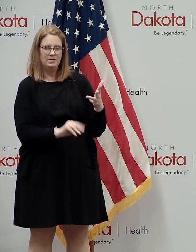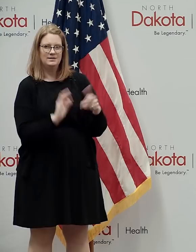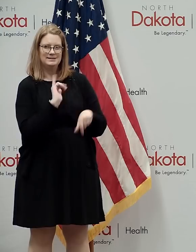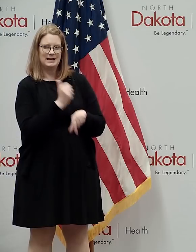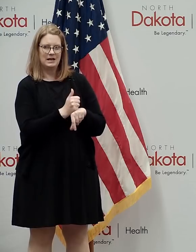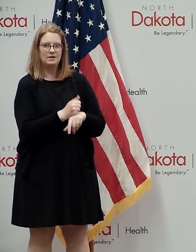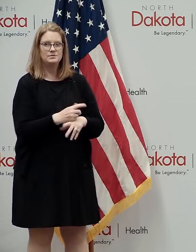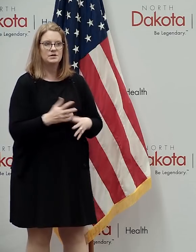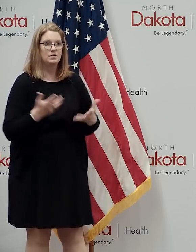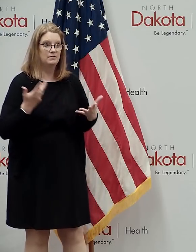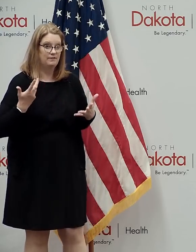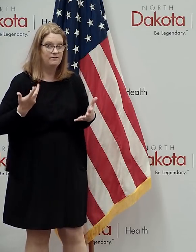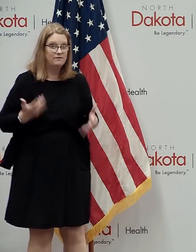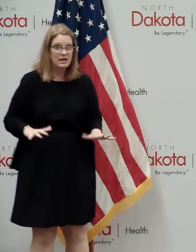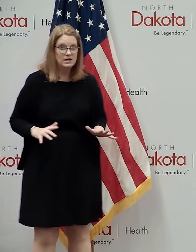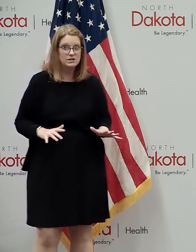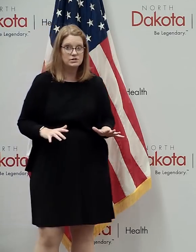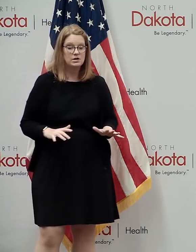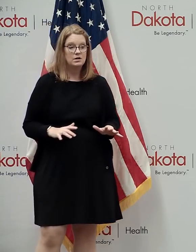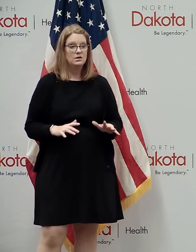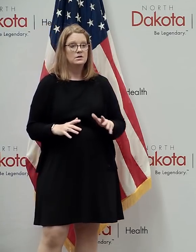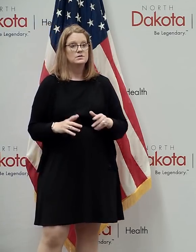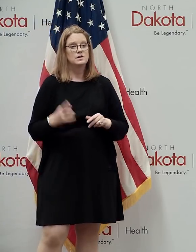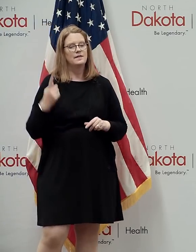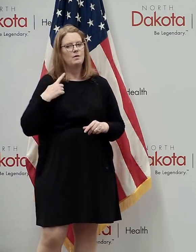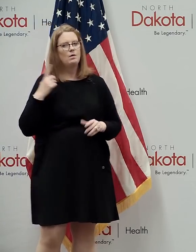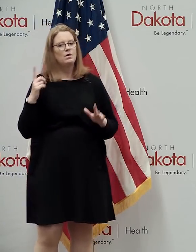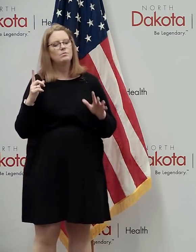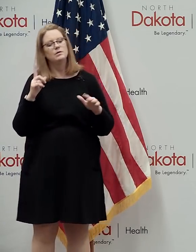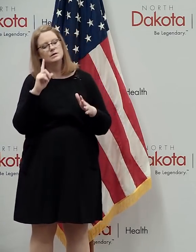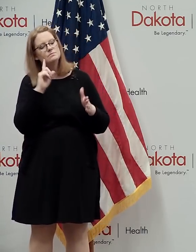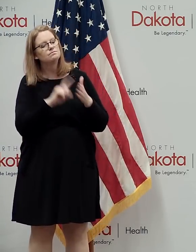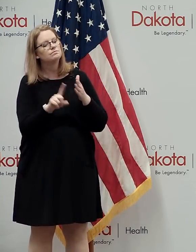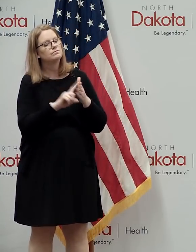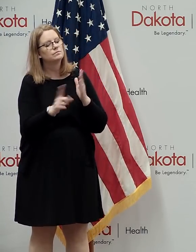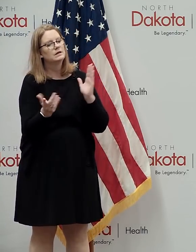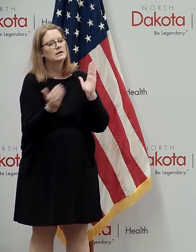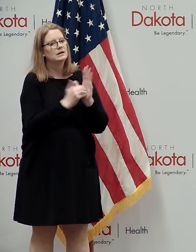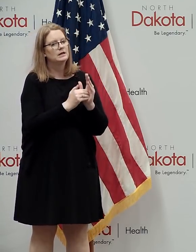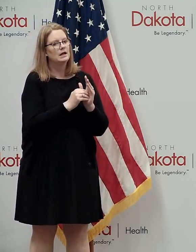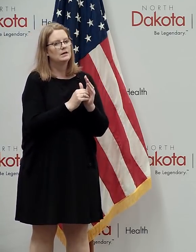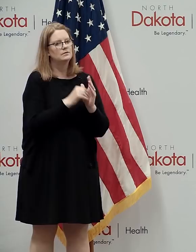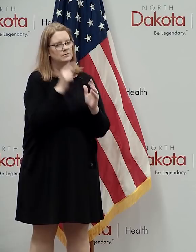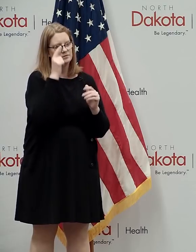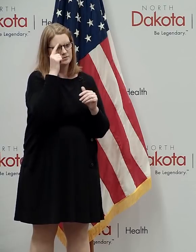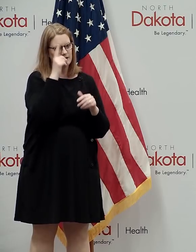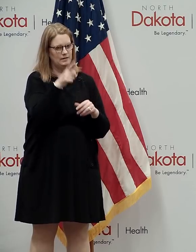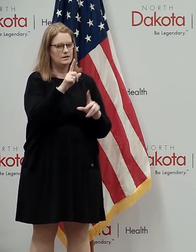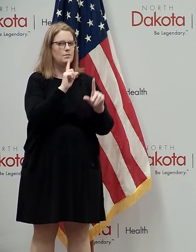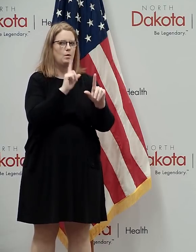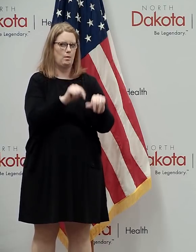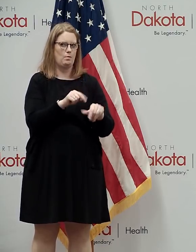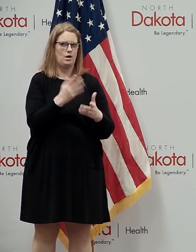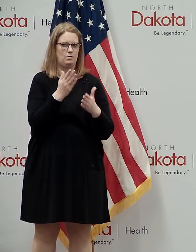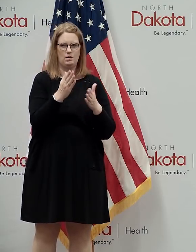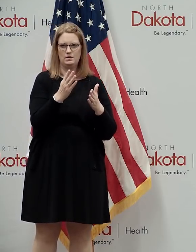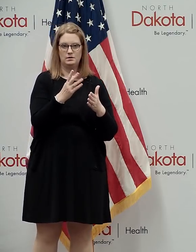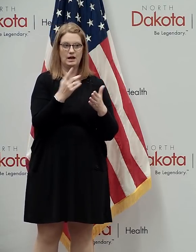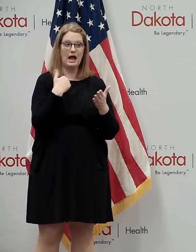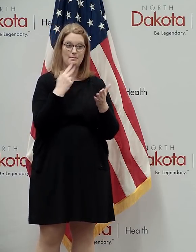that the funds were spent on the intended purpose. So there'll be a process on the backside. Yes, yes.